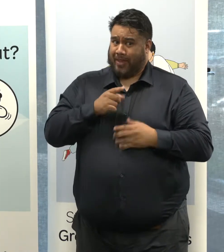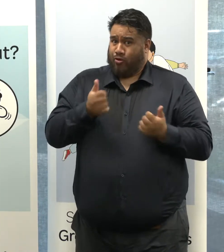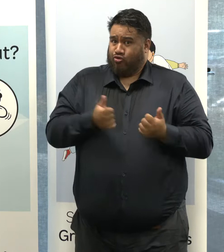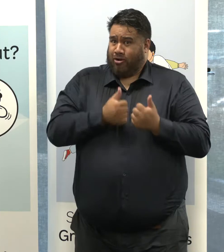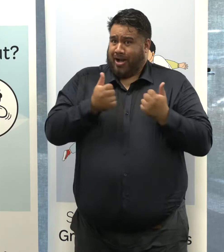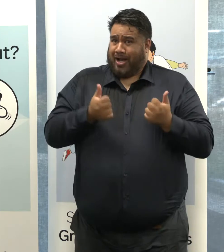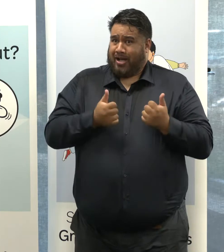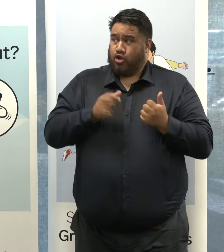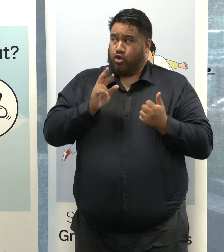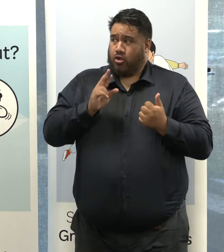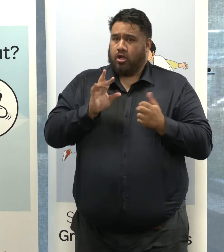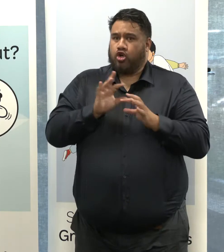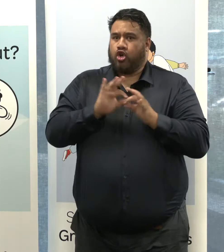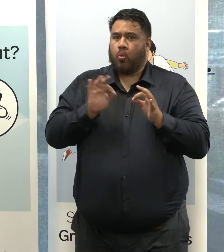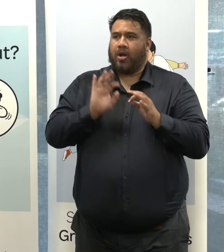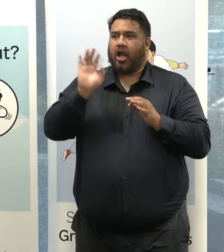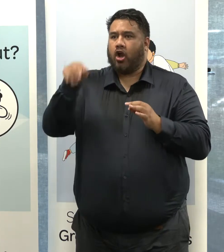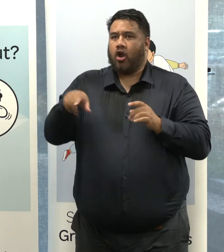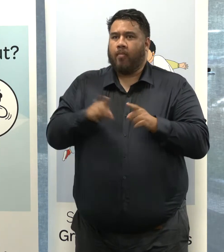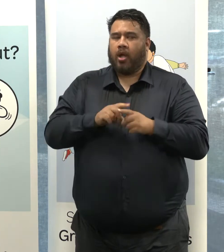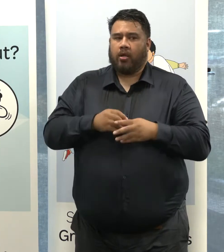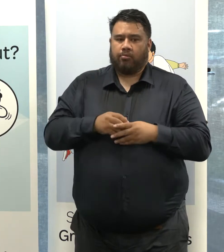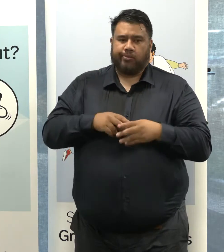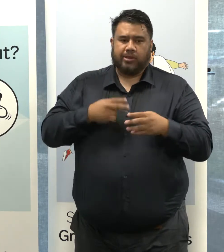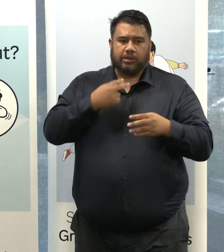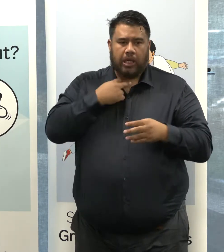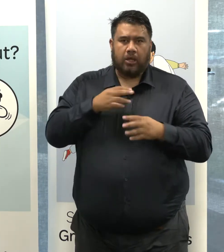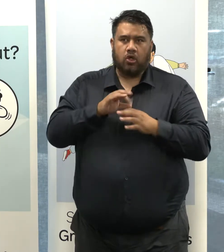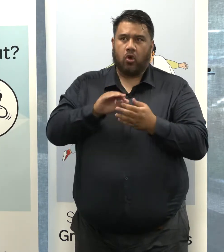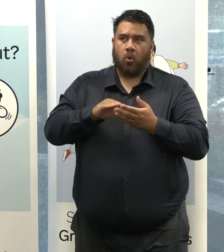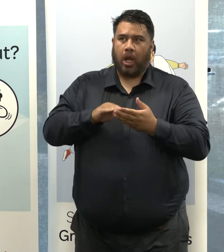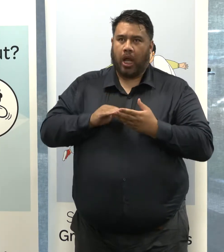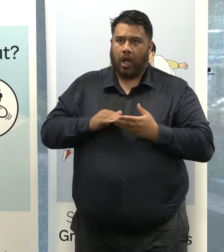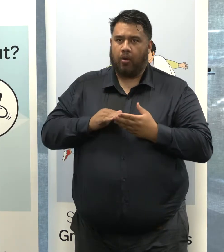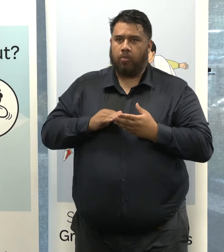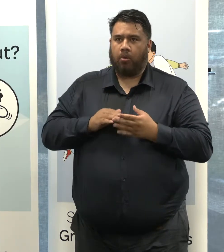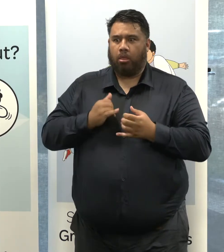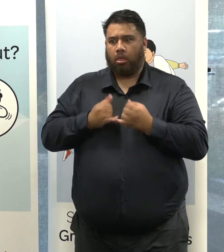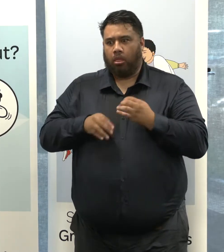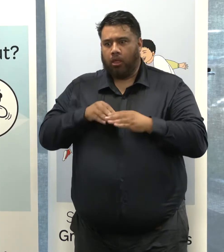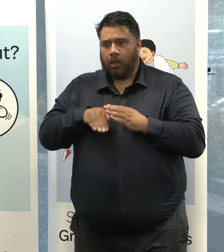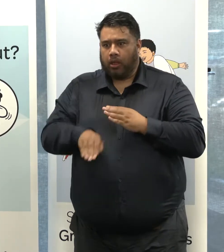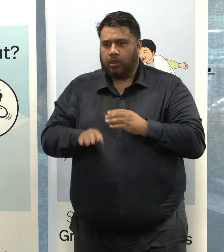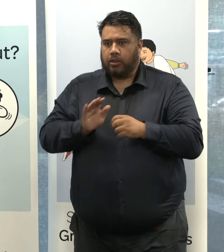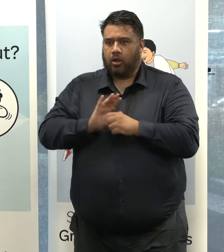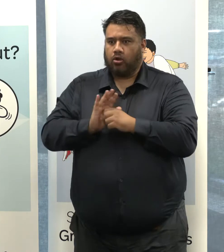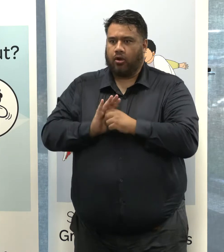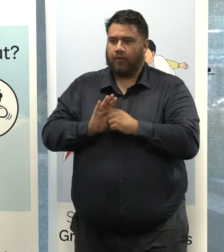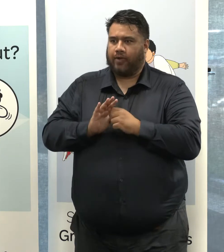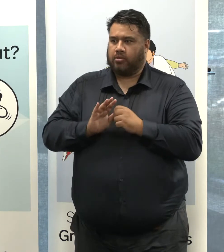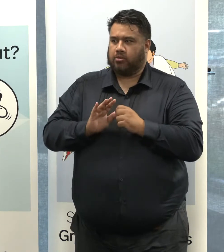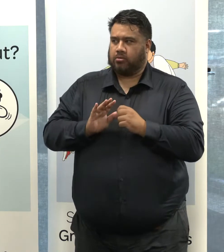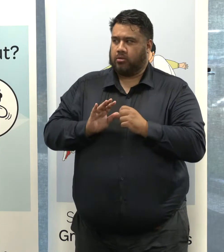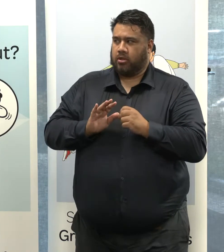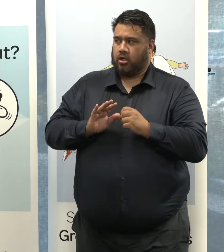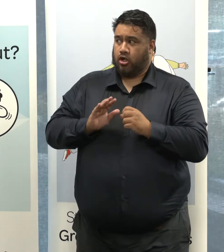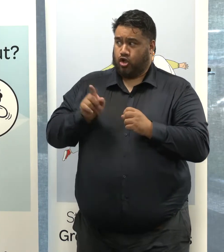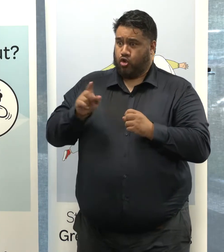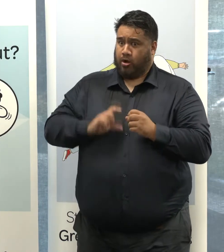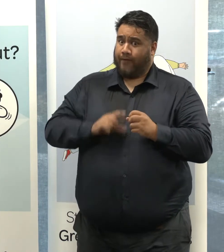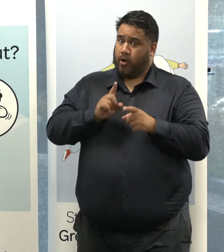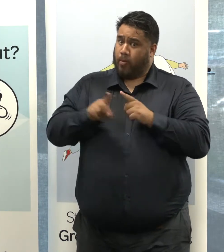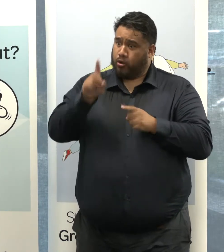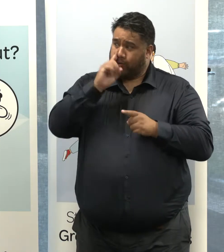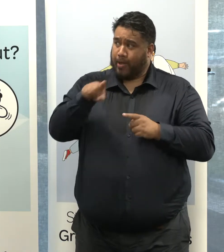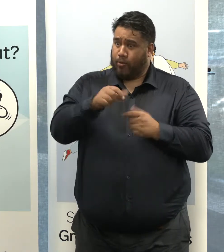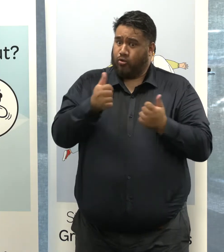home really sick that's not able to get the help they need or care they need? Well, I'm going to make a comment, and then Sam will be really